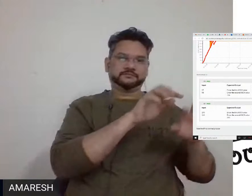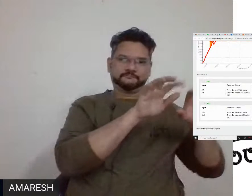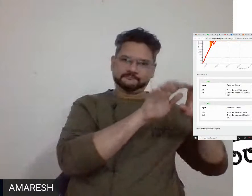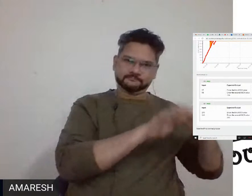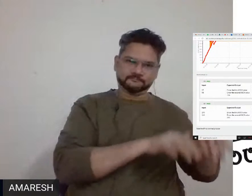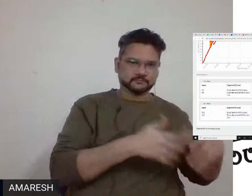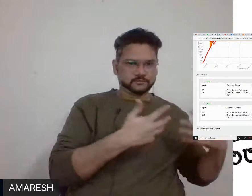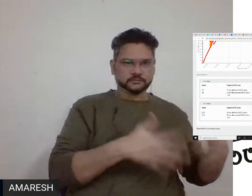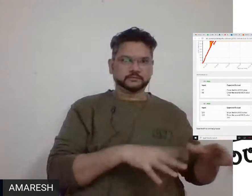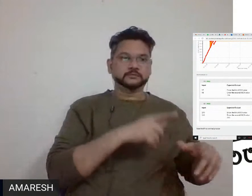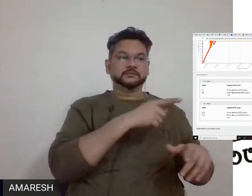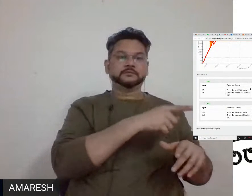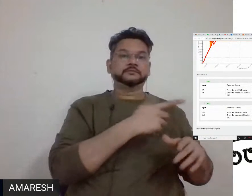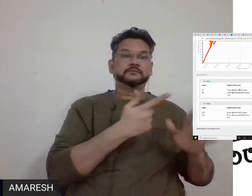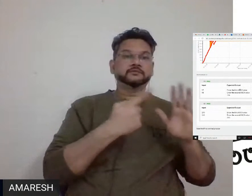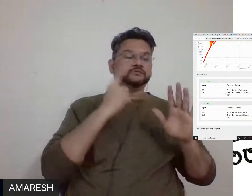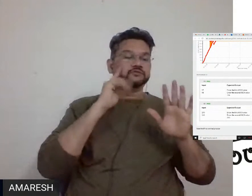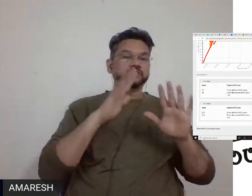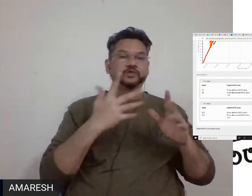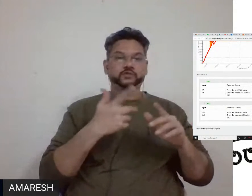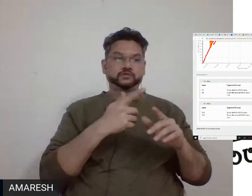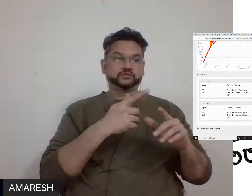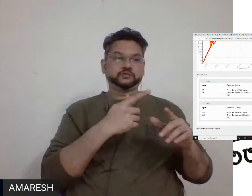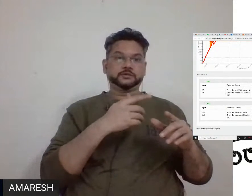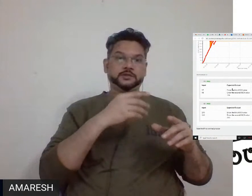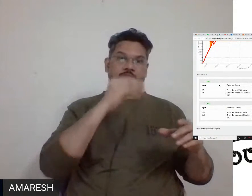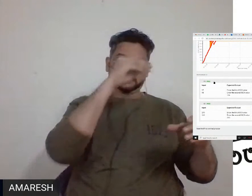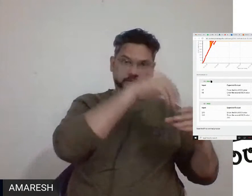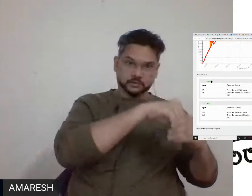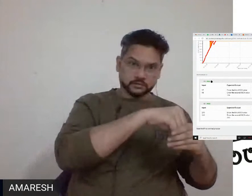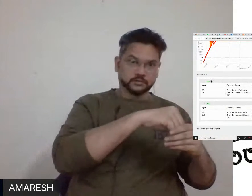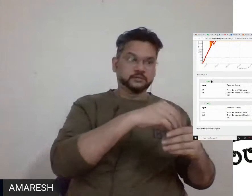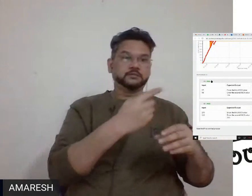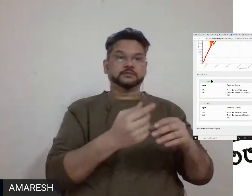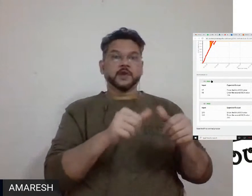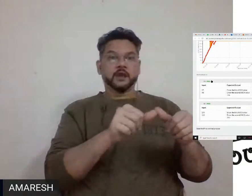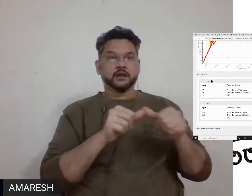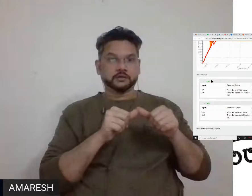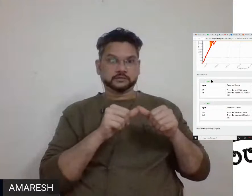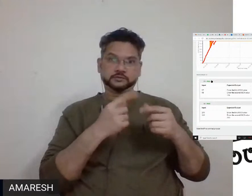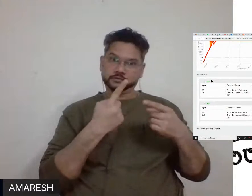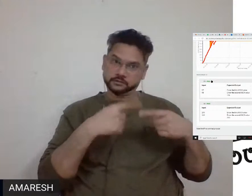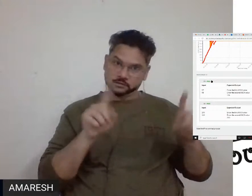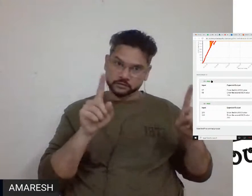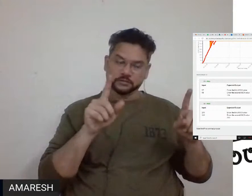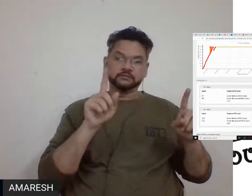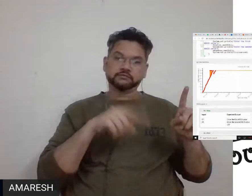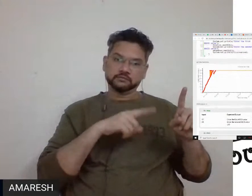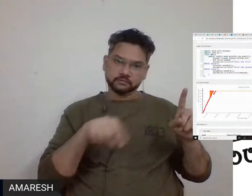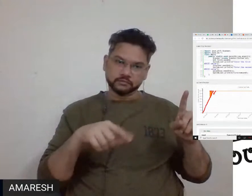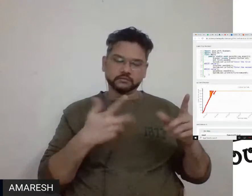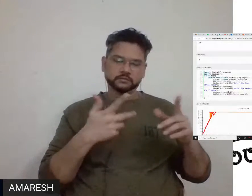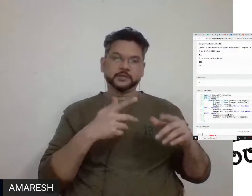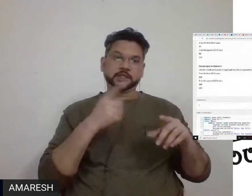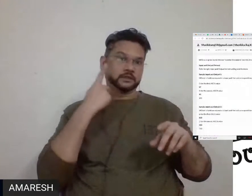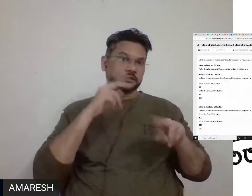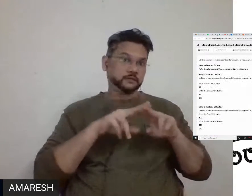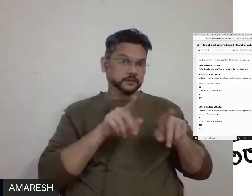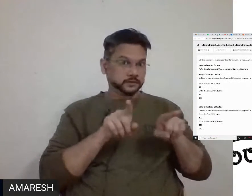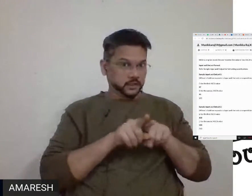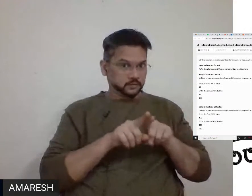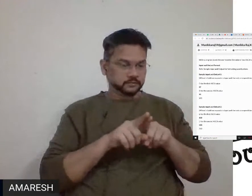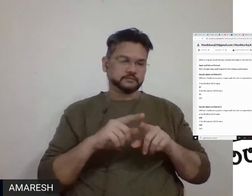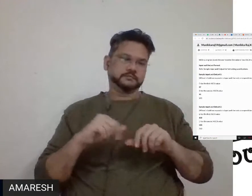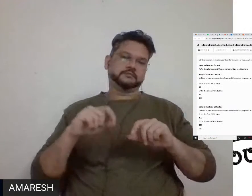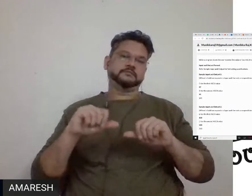got by running this program, if they are same. If they are same, then it says it is pass, right? So what we are trying to do through